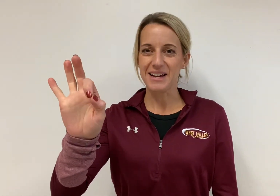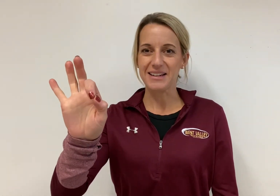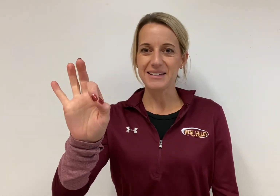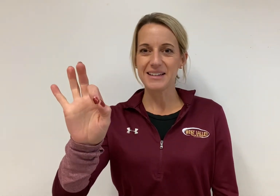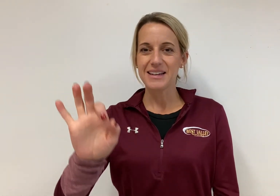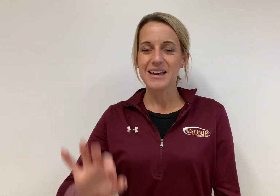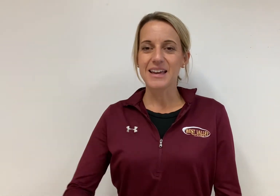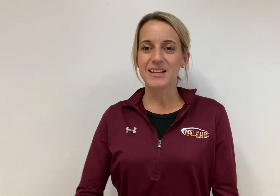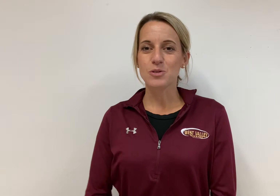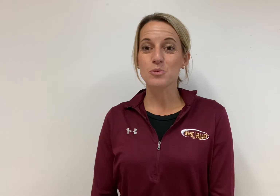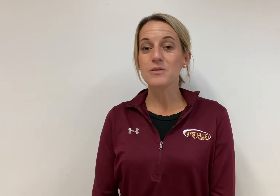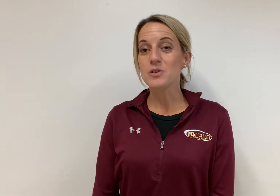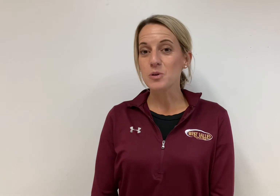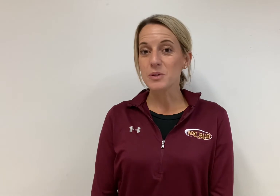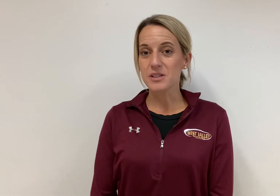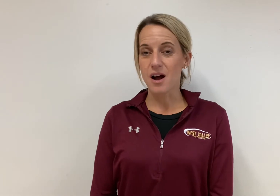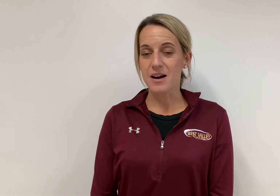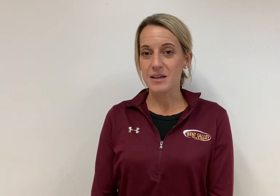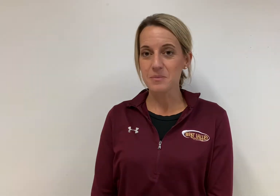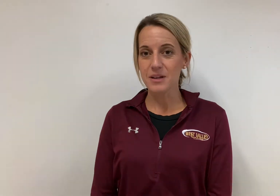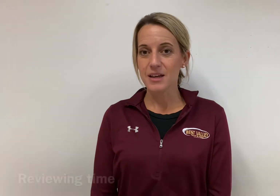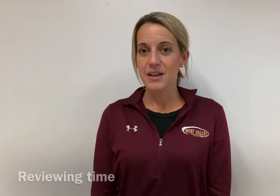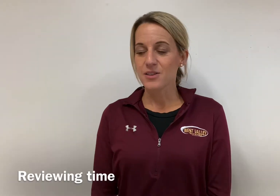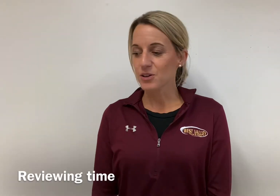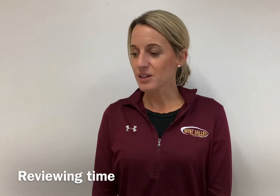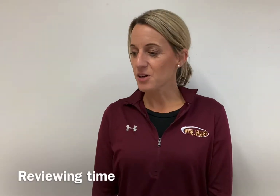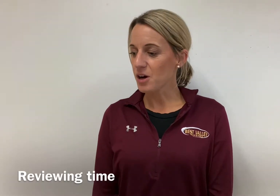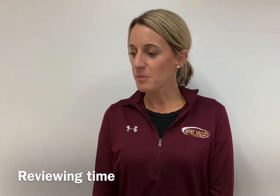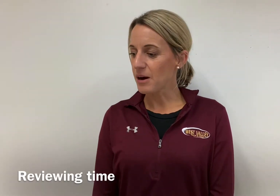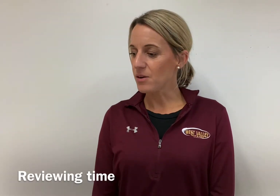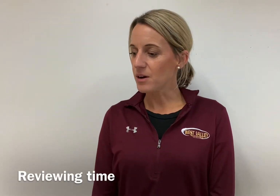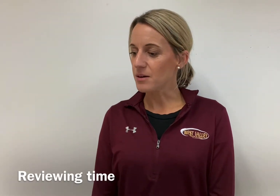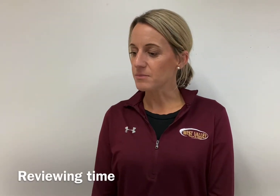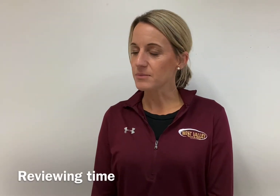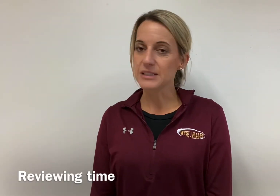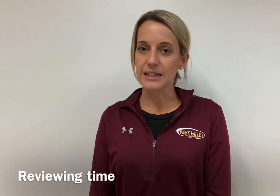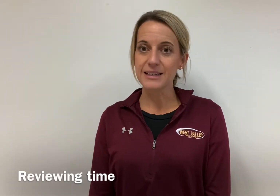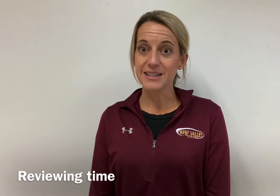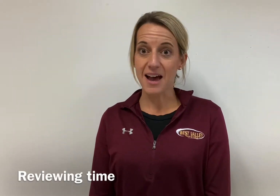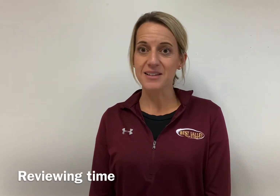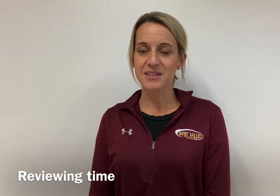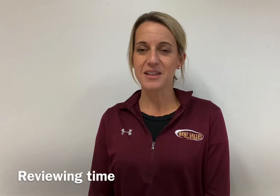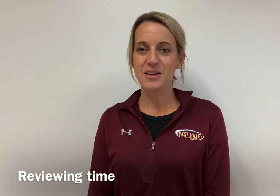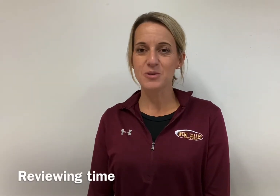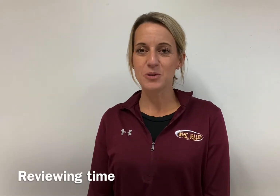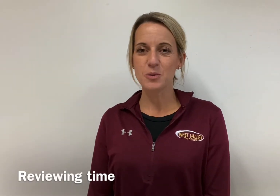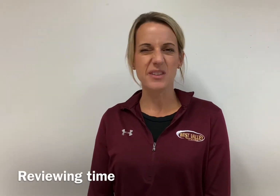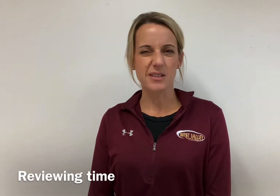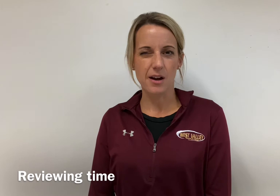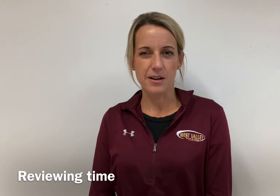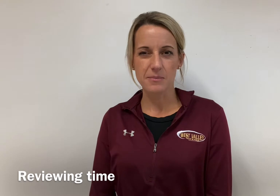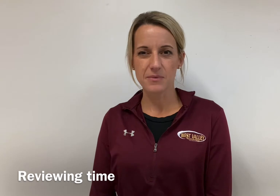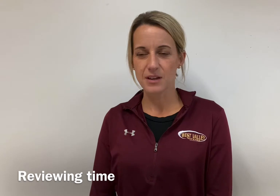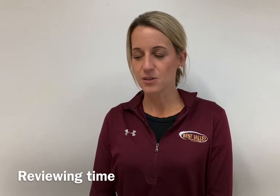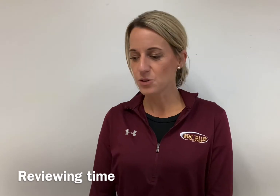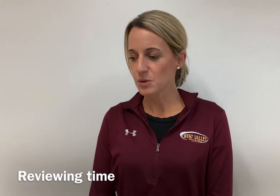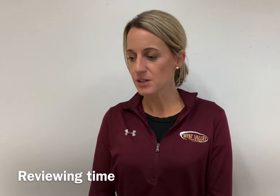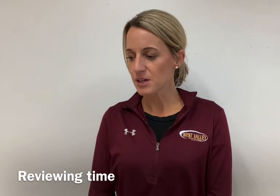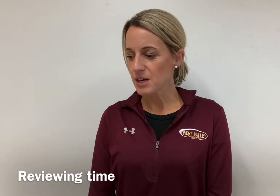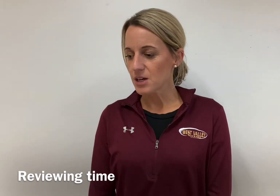9.9, it's review with time. They're gonna talk about daily task that you do and the time that you do it.